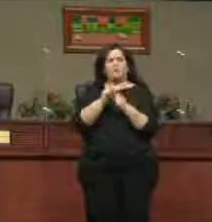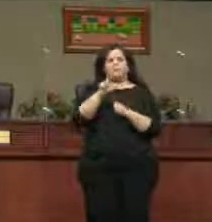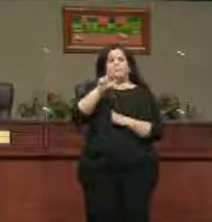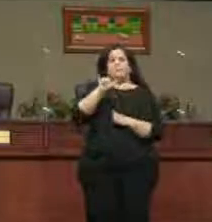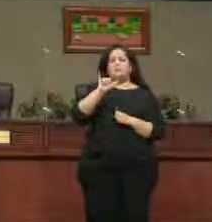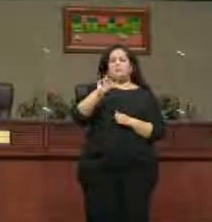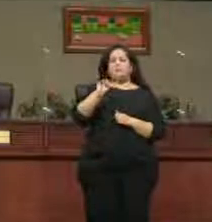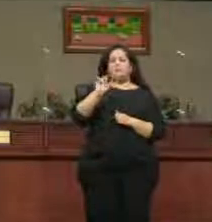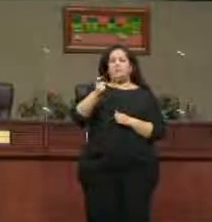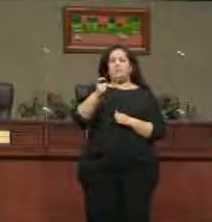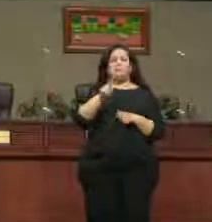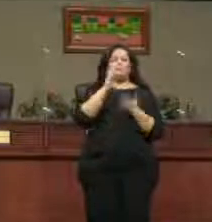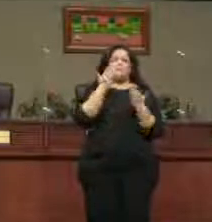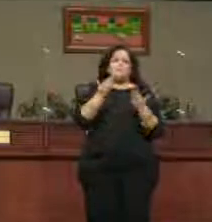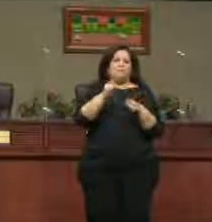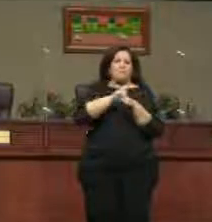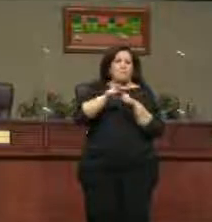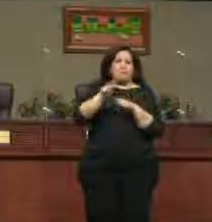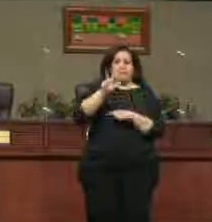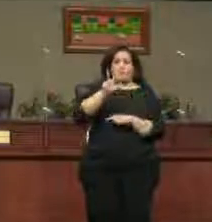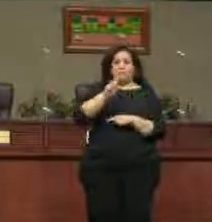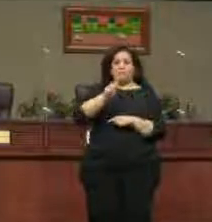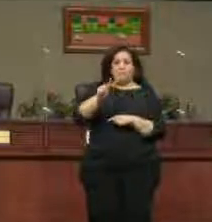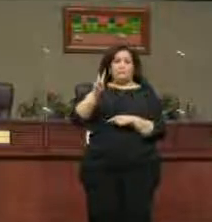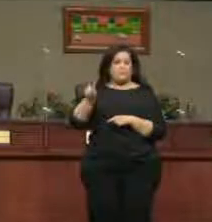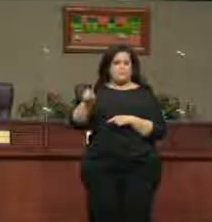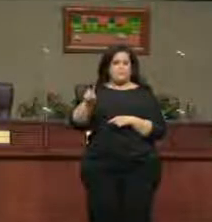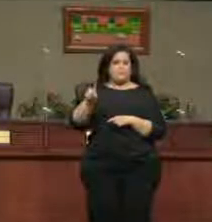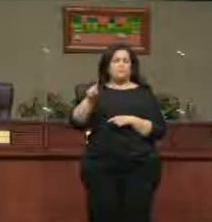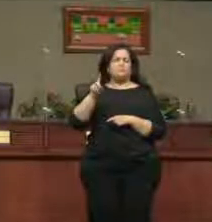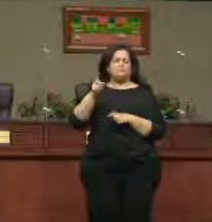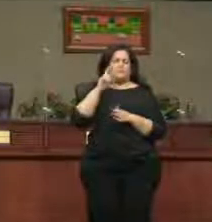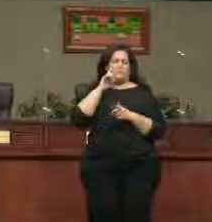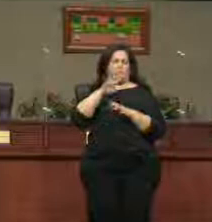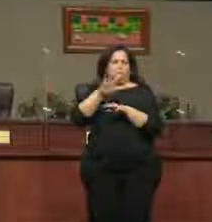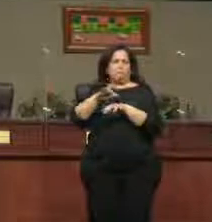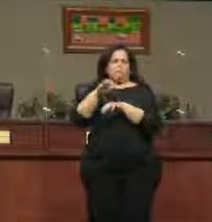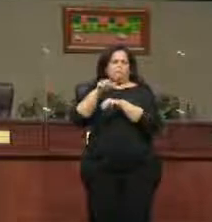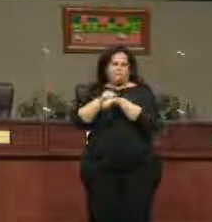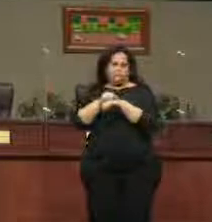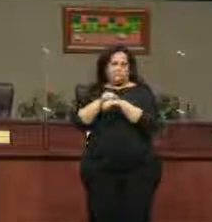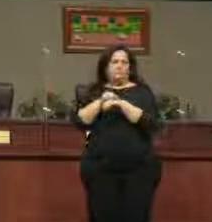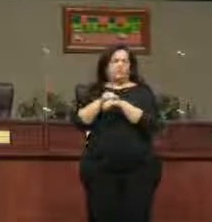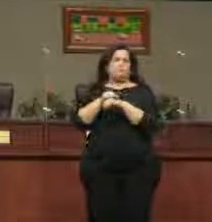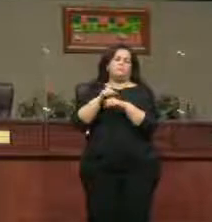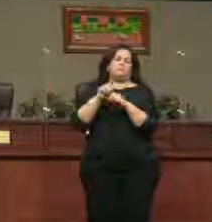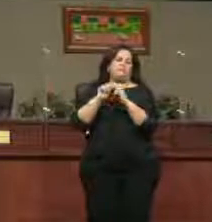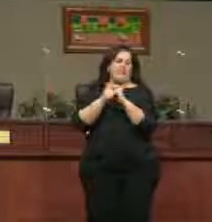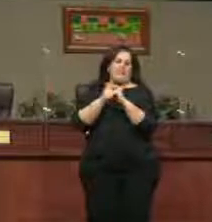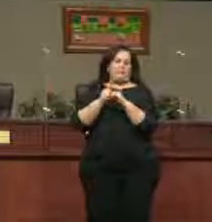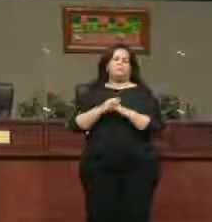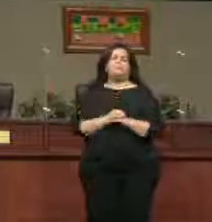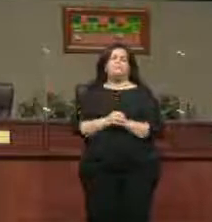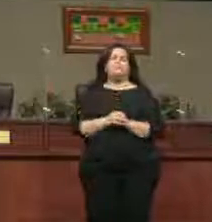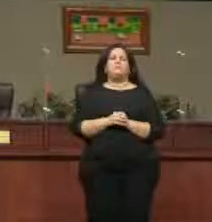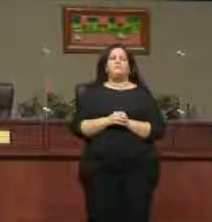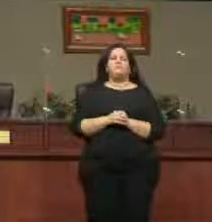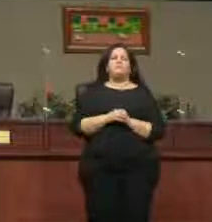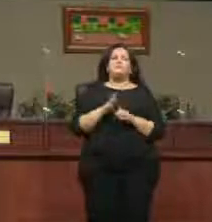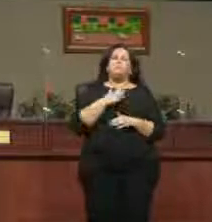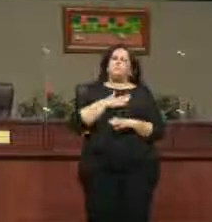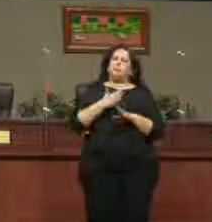again, call 311 to get information about how to schedule those rides. Links needs at least 48